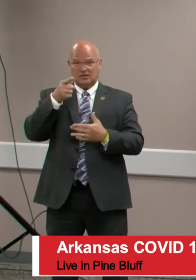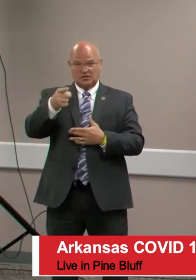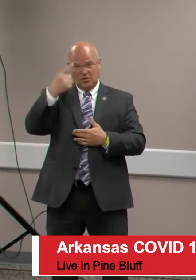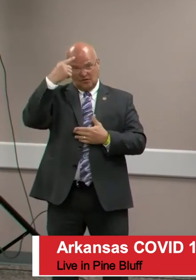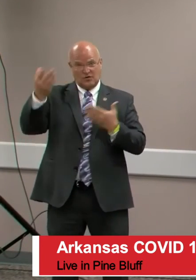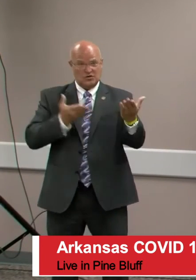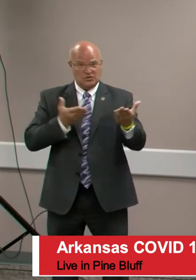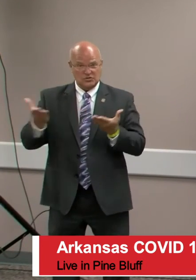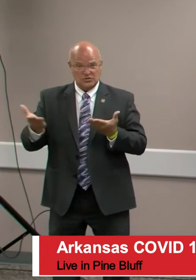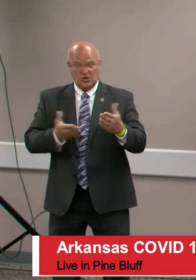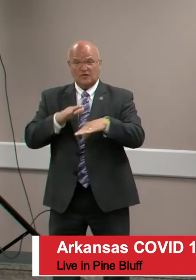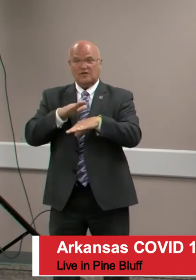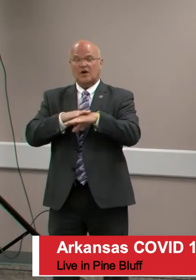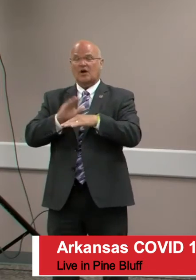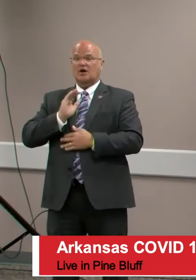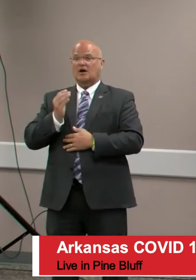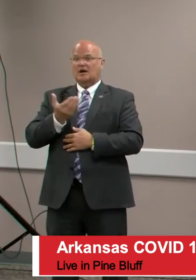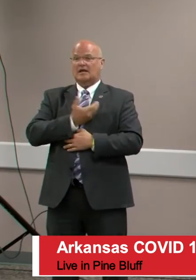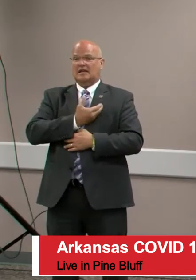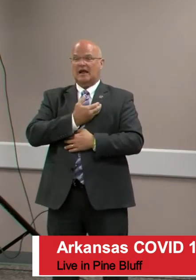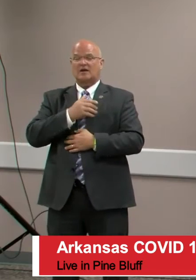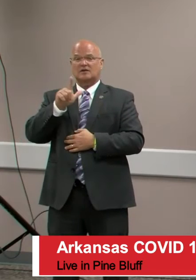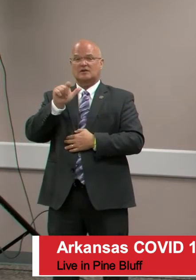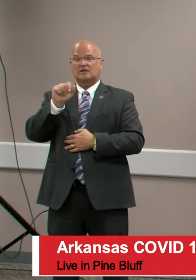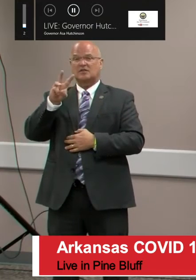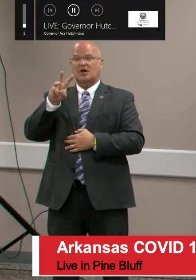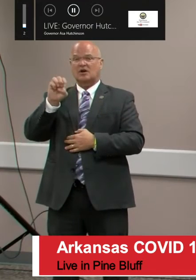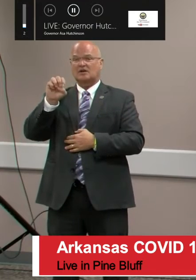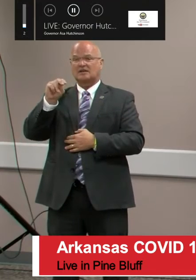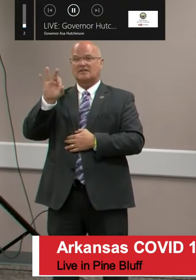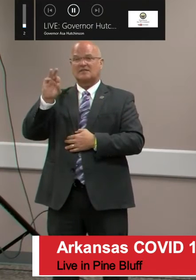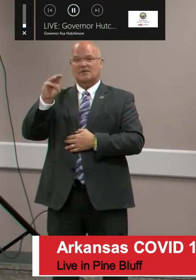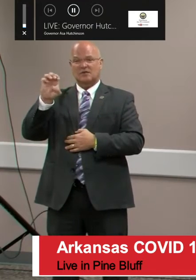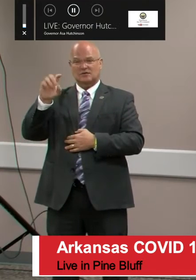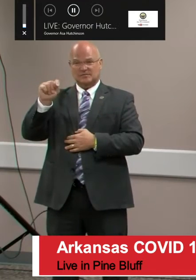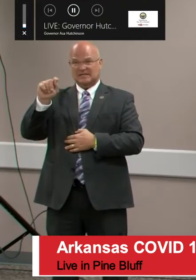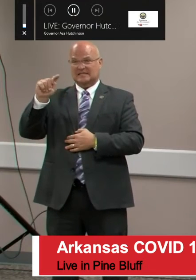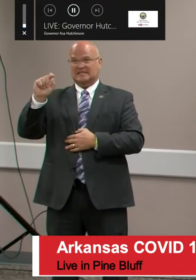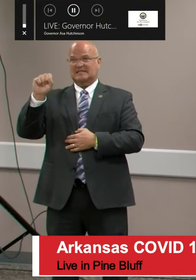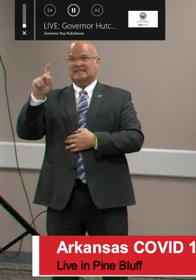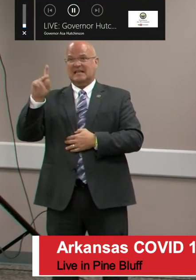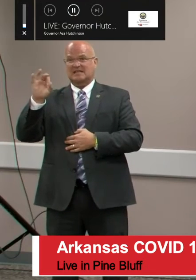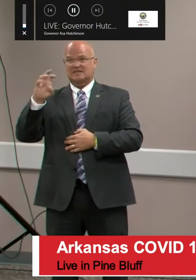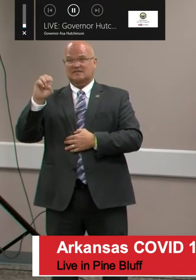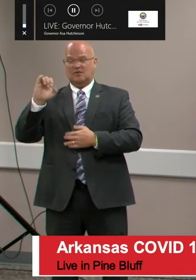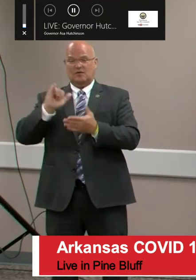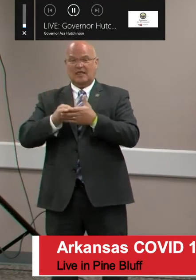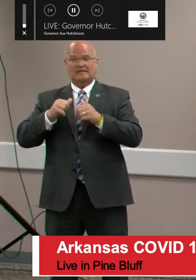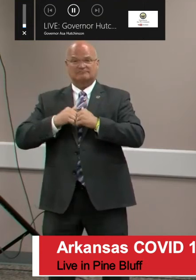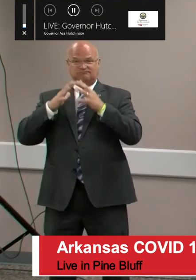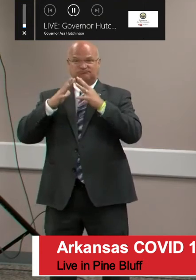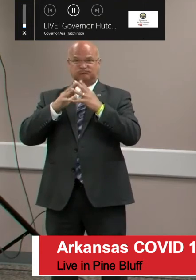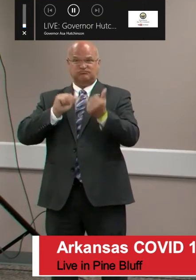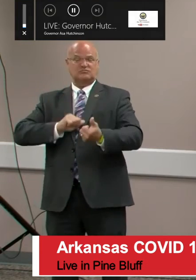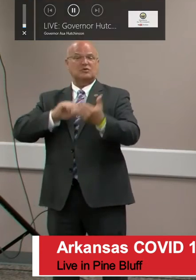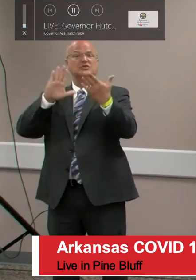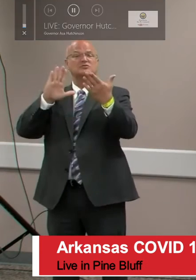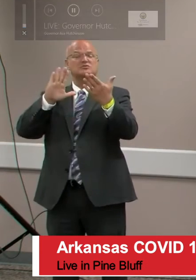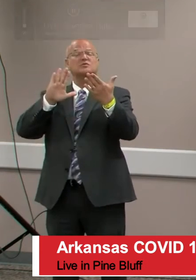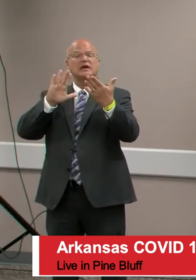for serving on our Law Enforcement Future Task Force that's being created to